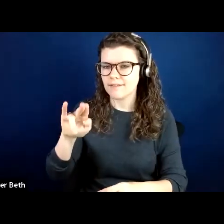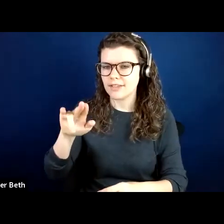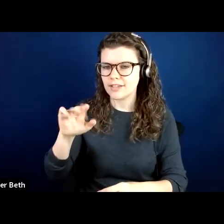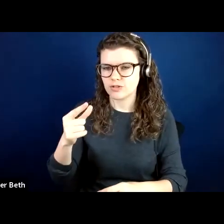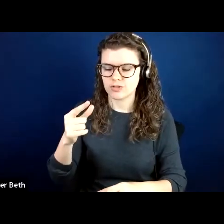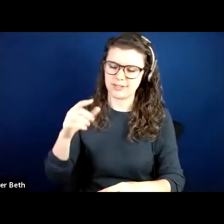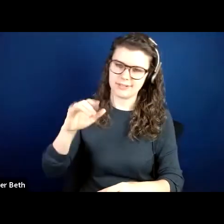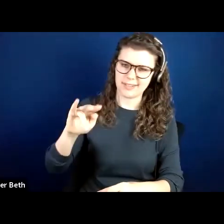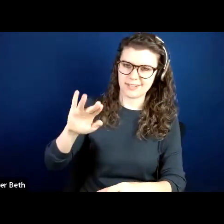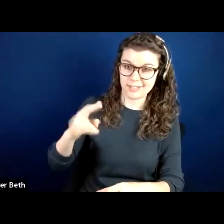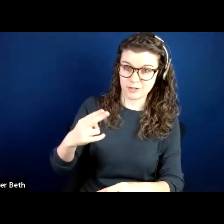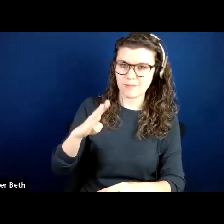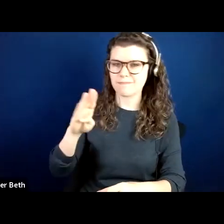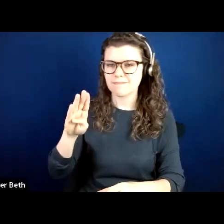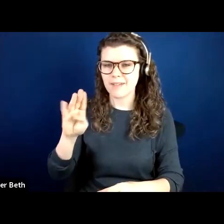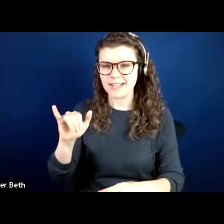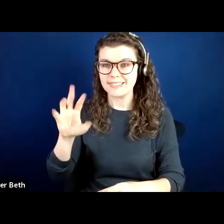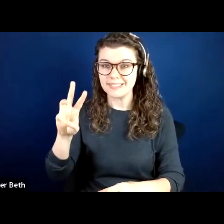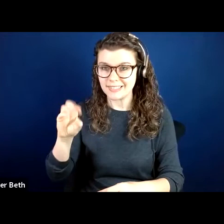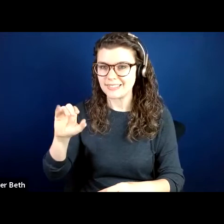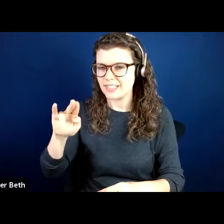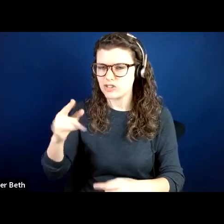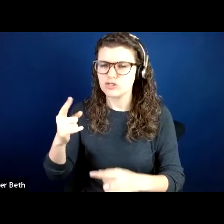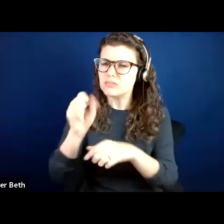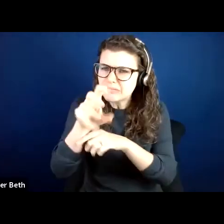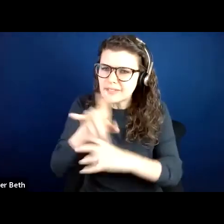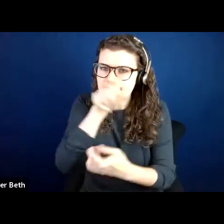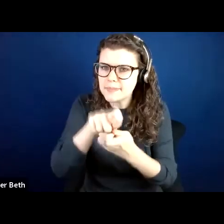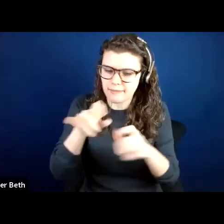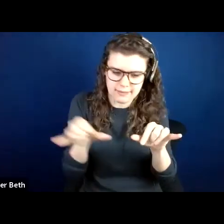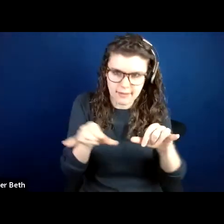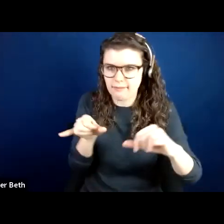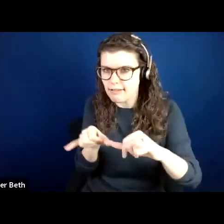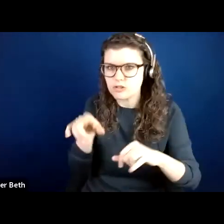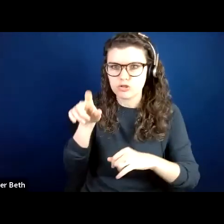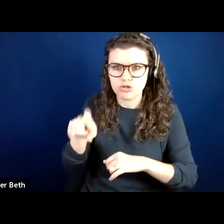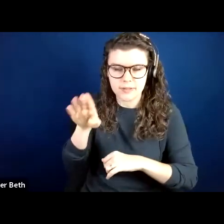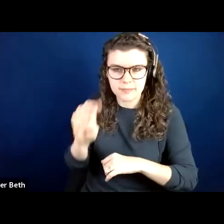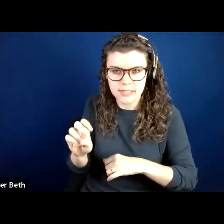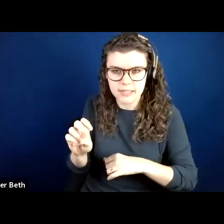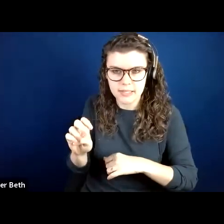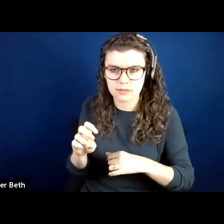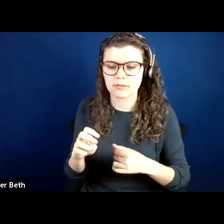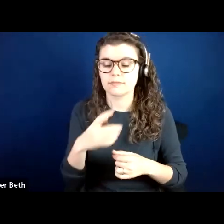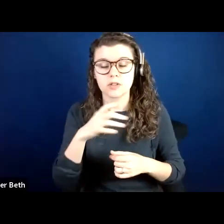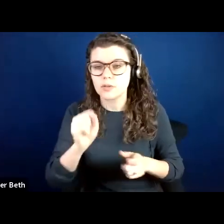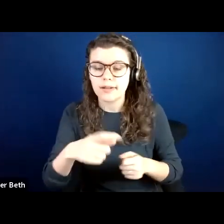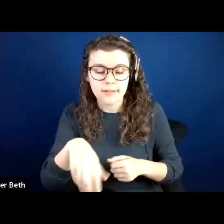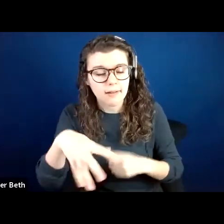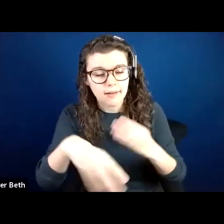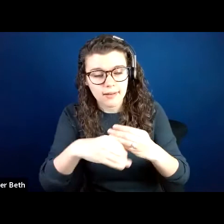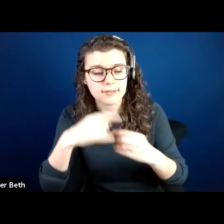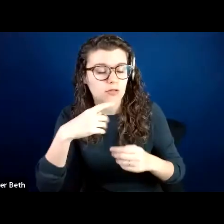install, rear and side grab bars. So I think, there's a couple of ways that you could make your